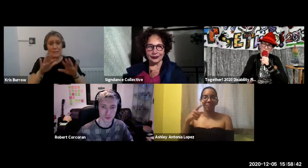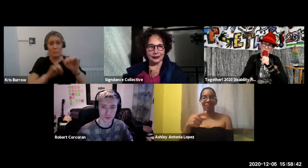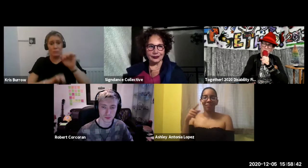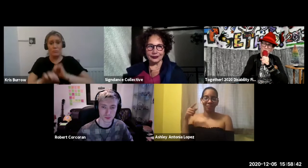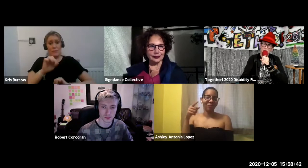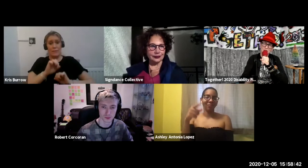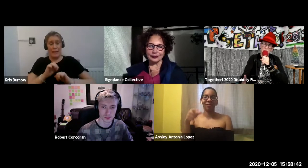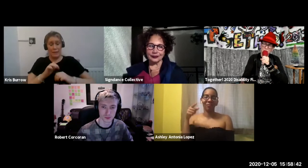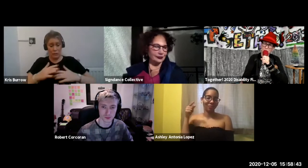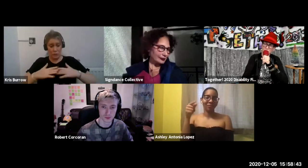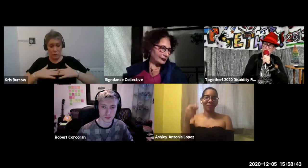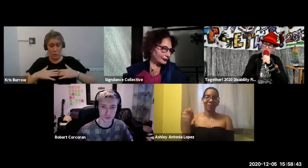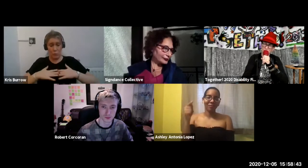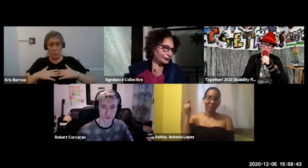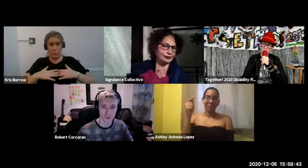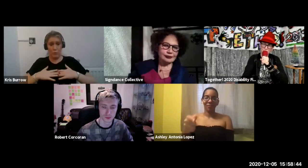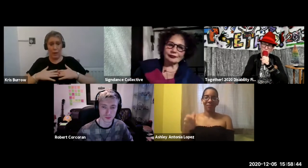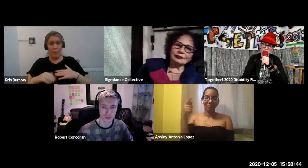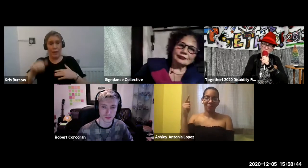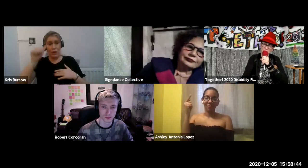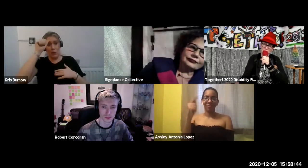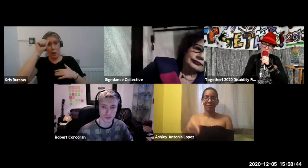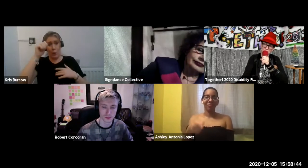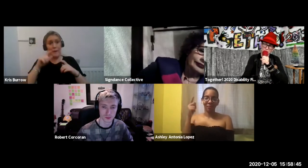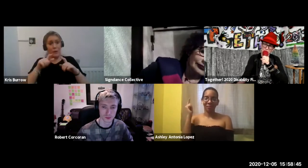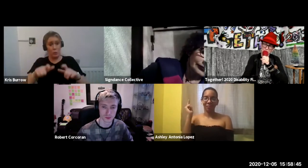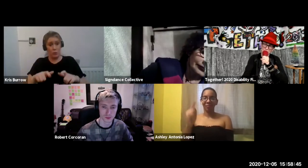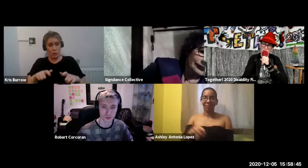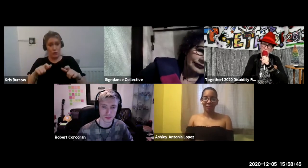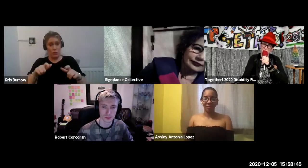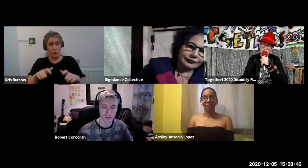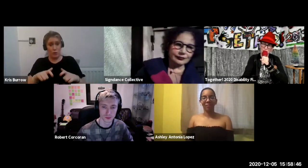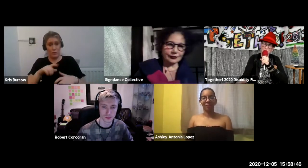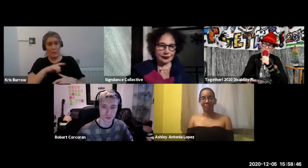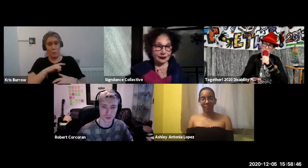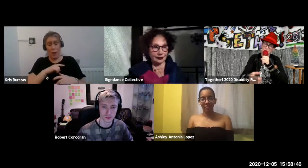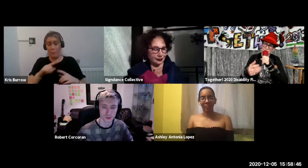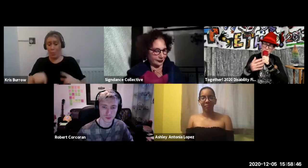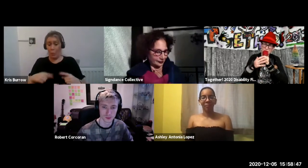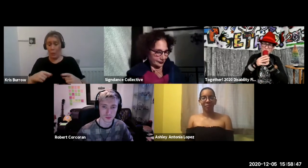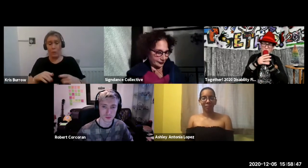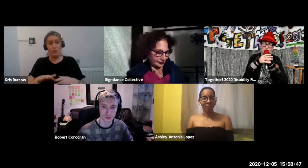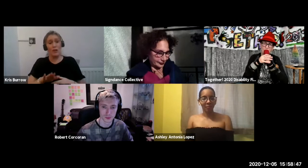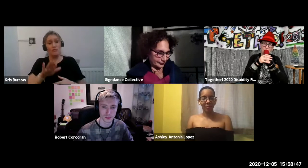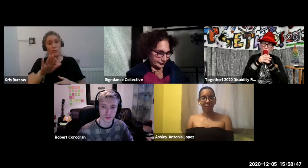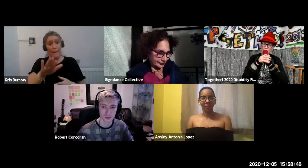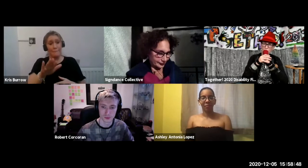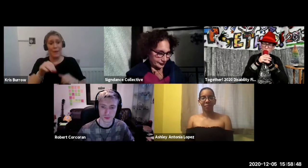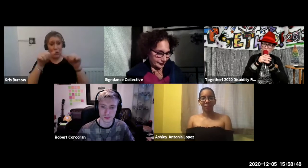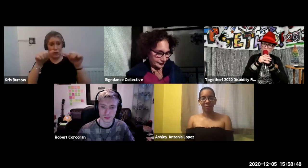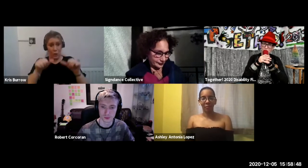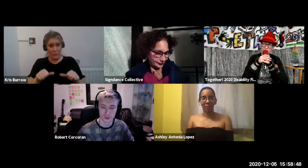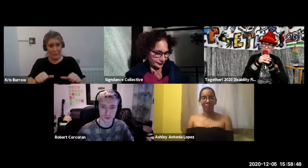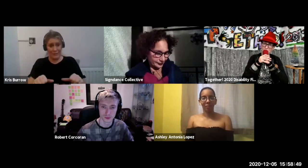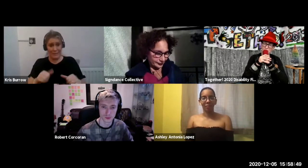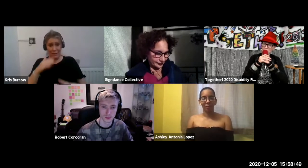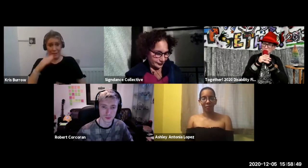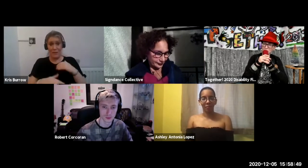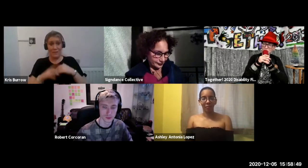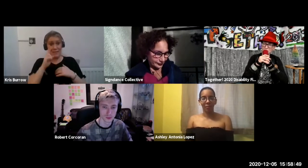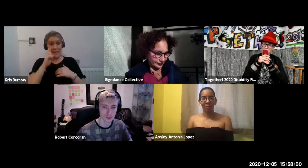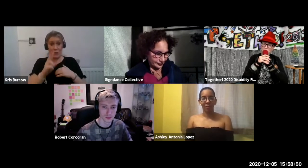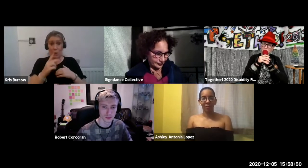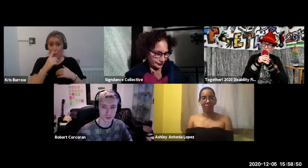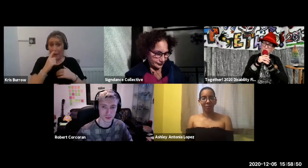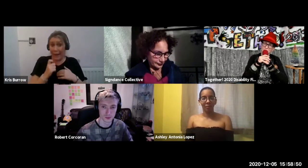that they're, you know, they know perfectly well you're shielding between the wheelchair ramp and the notices and the fact they never see you. But oh look, they've seen you, so can they